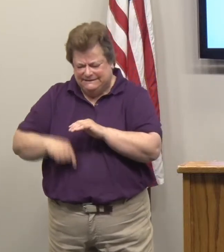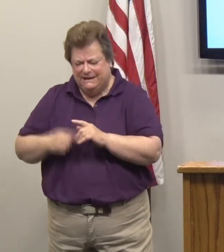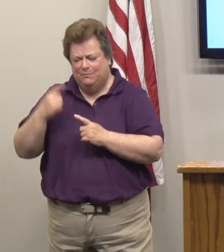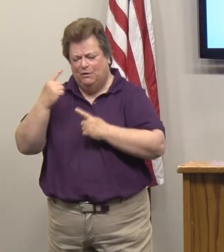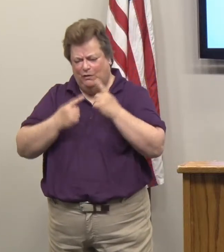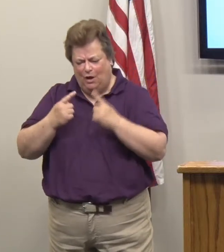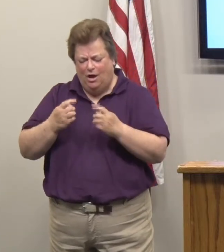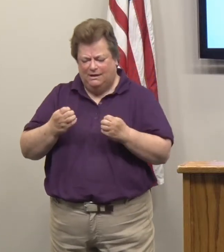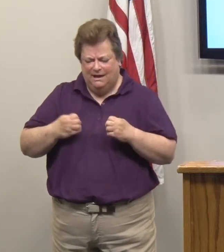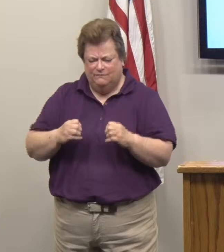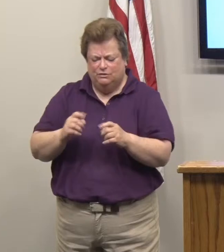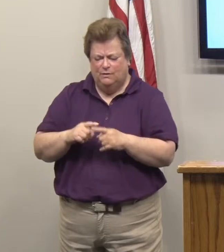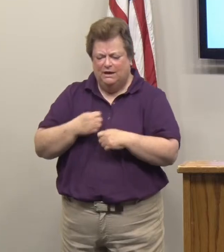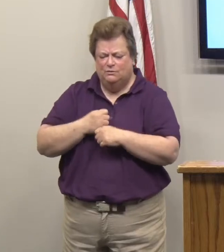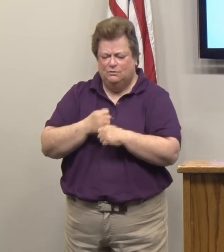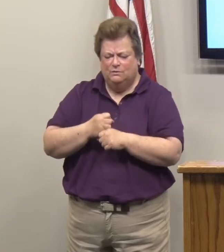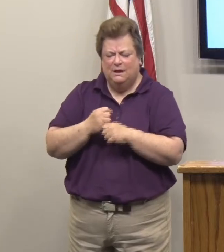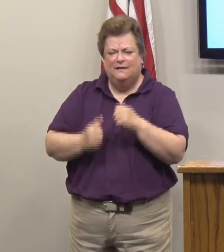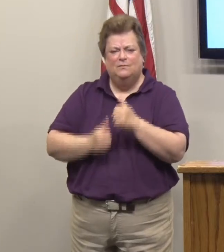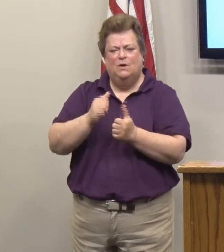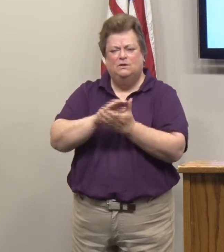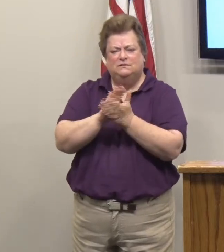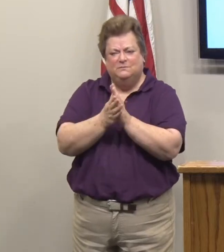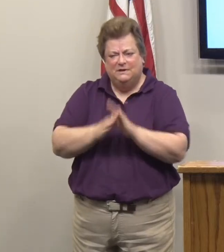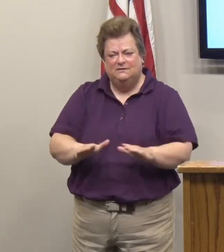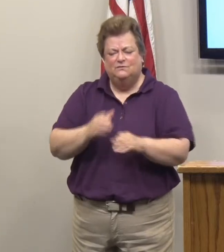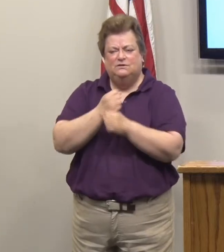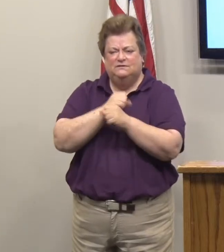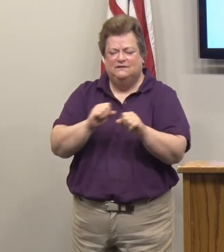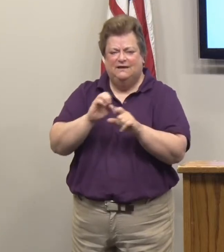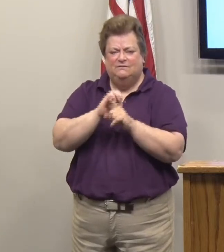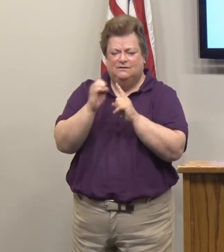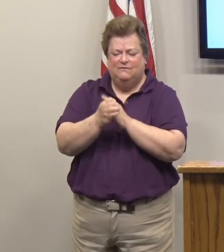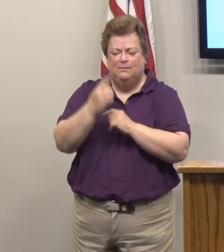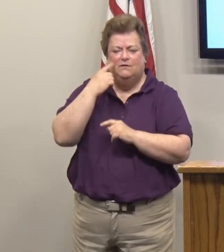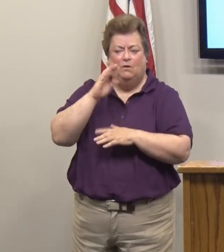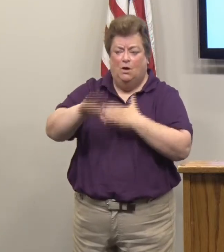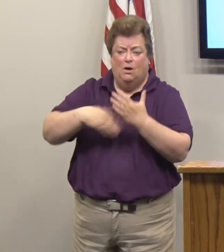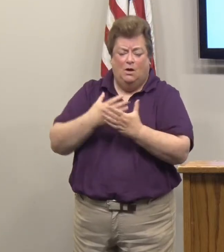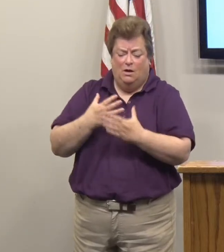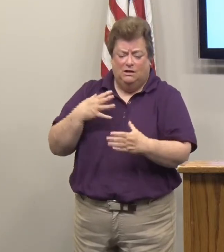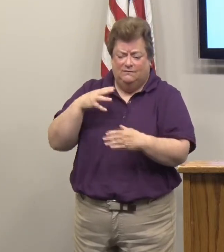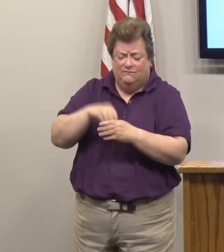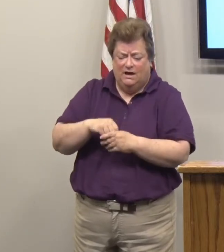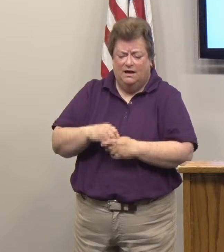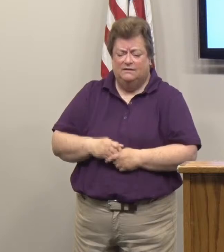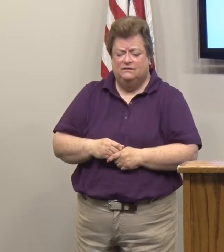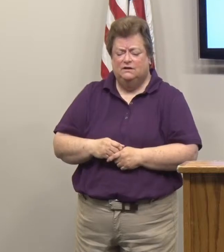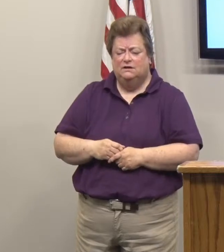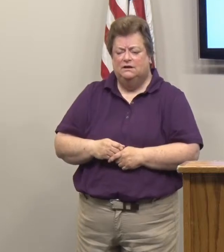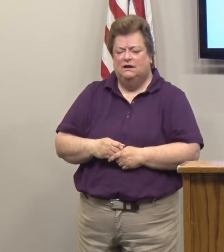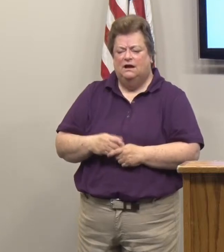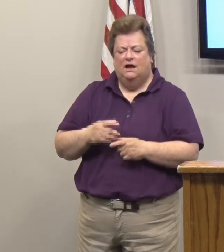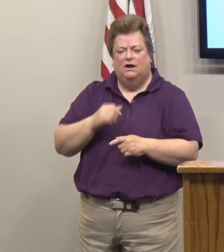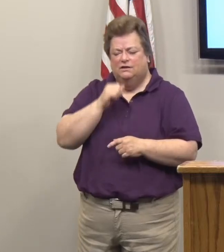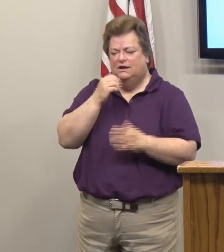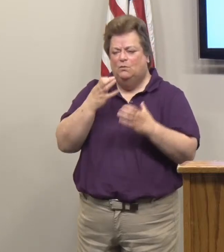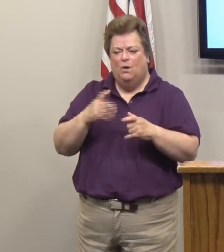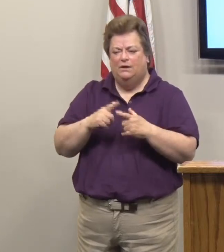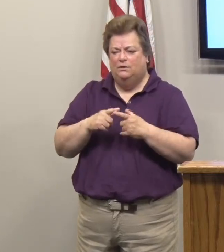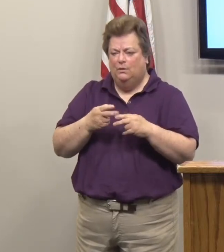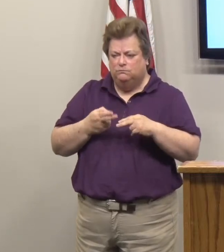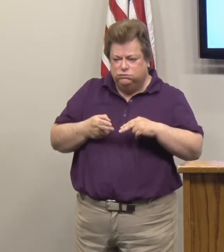other law enforcement change their tactics for last night? Well, clearly, there was